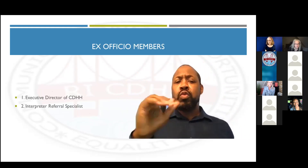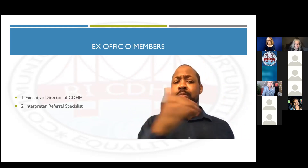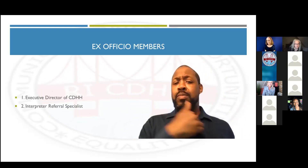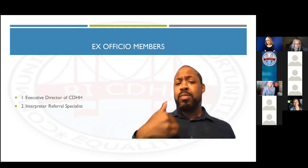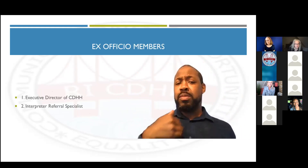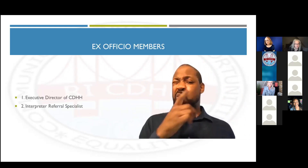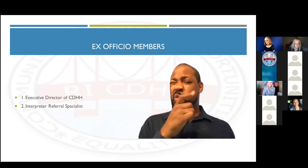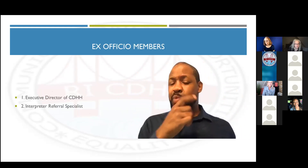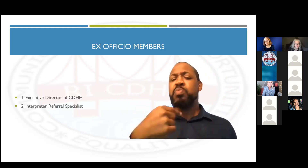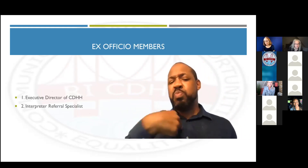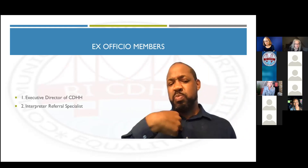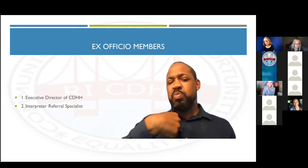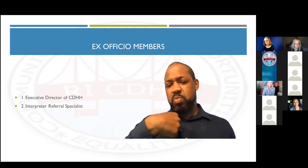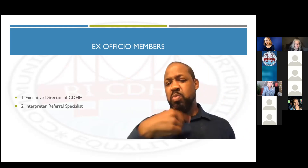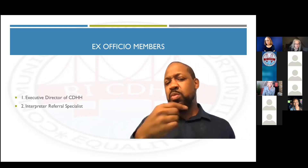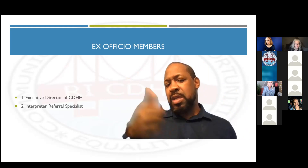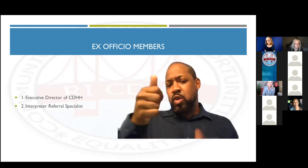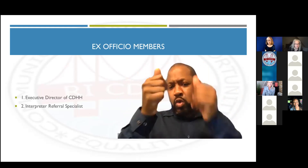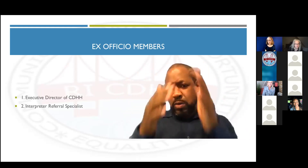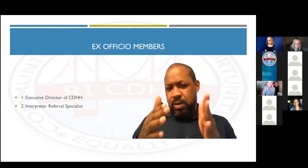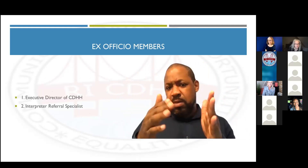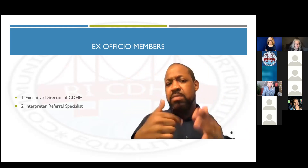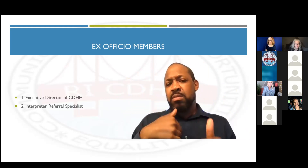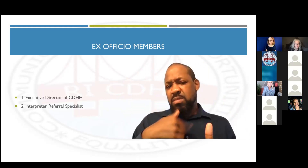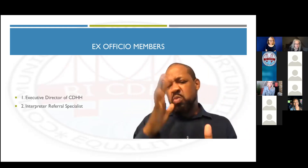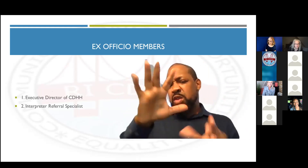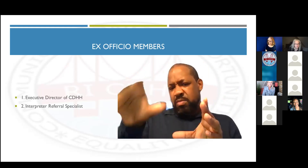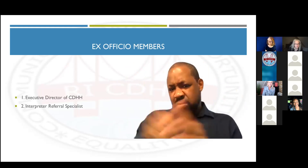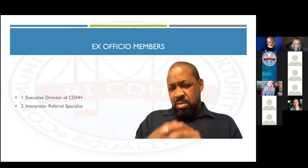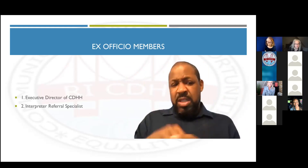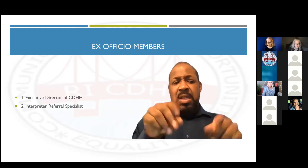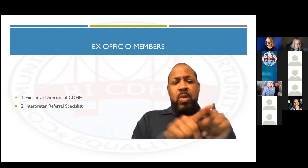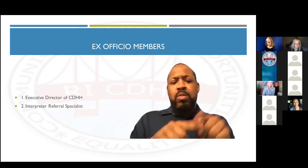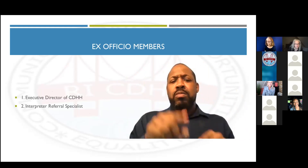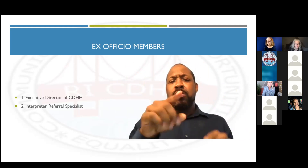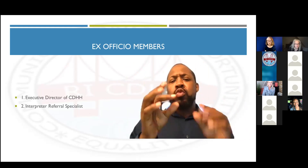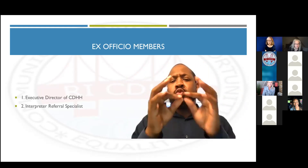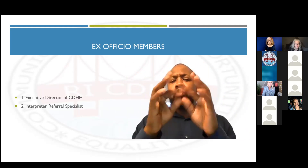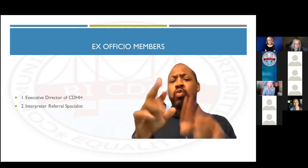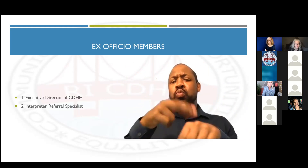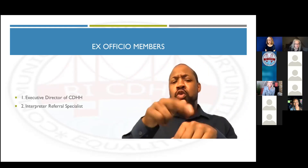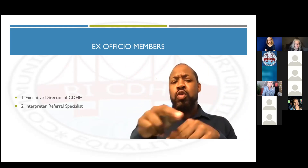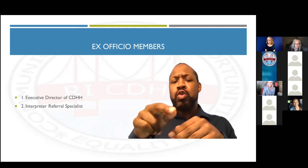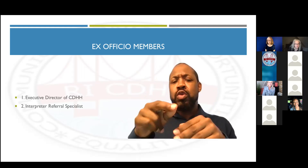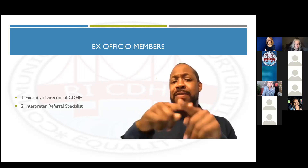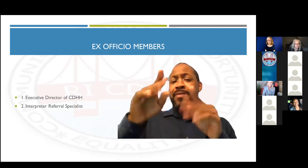Ex officio members. You might wonder who that is. I, as the executive director, am considered an ex officio member.